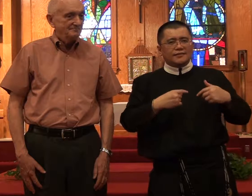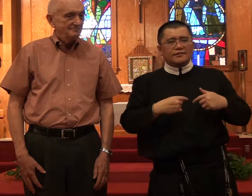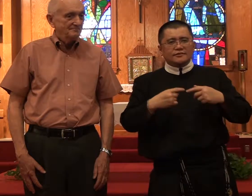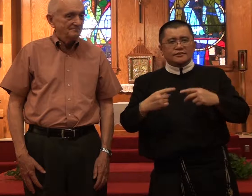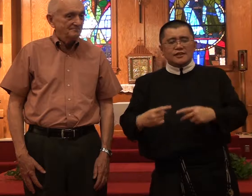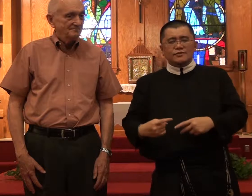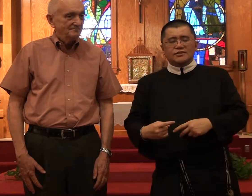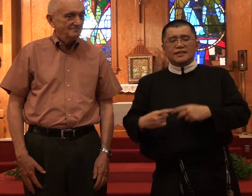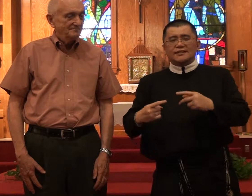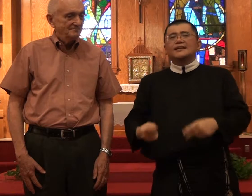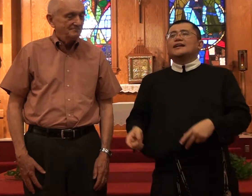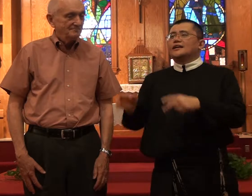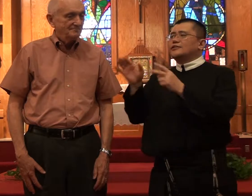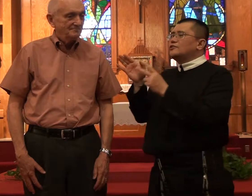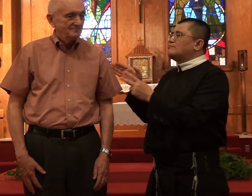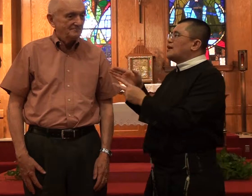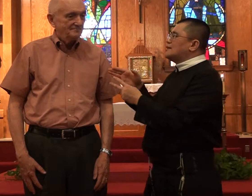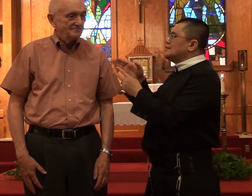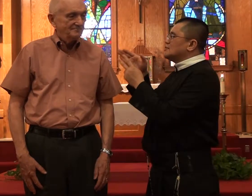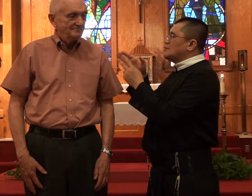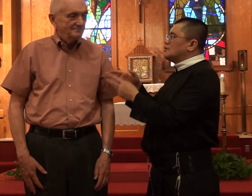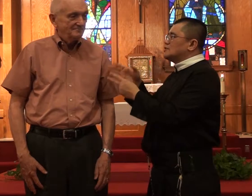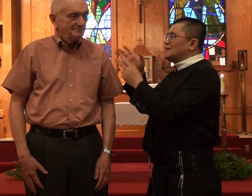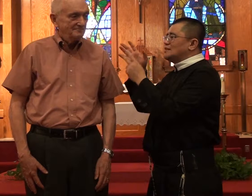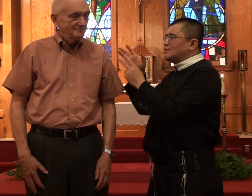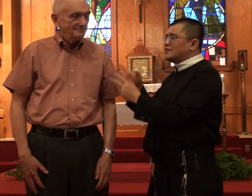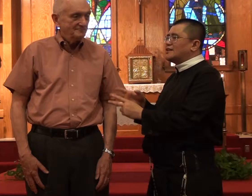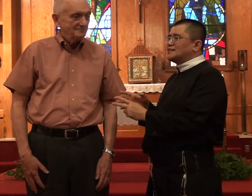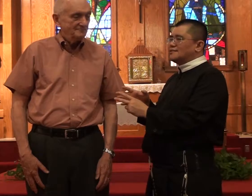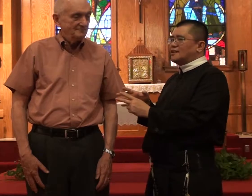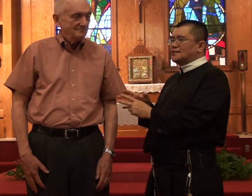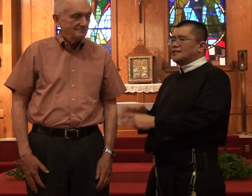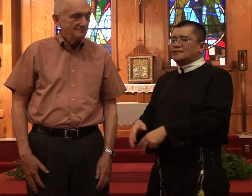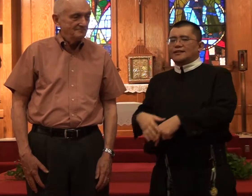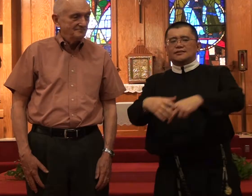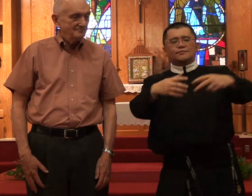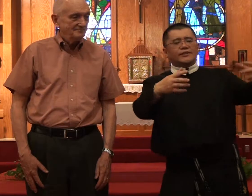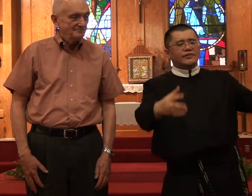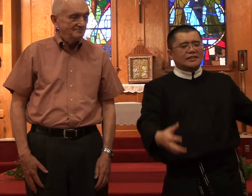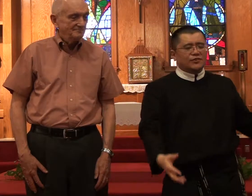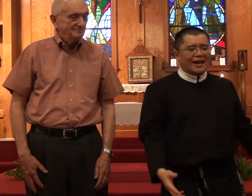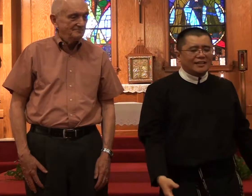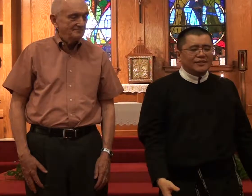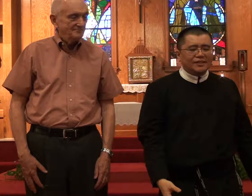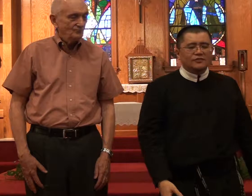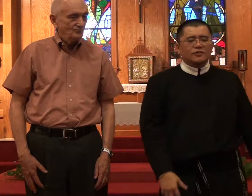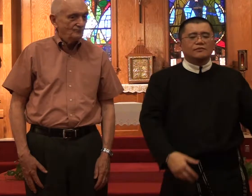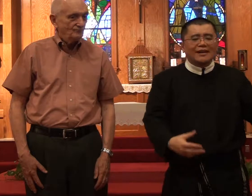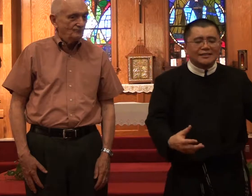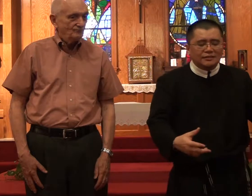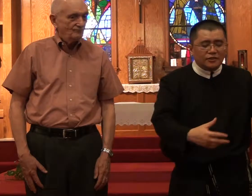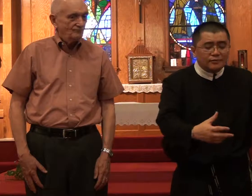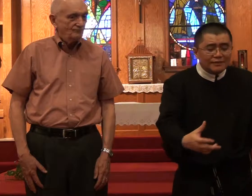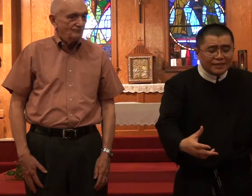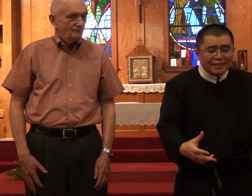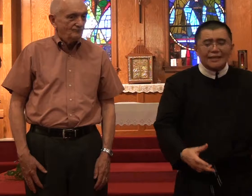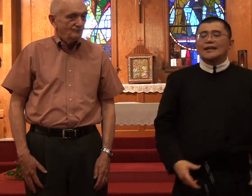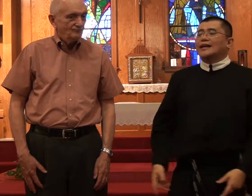founder of the Redemptorists, said, your body is supposed to be the paradise of God. He created the paradise for Adam and Eve, for humanity, for human being, and